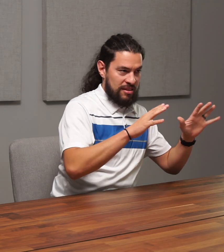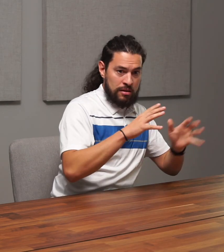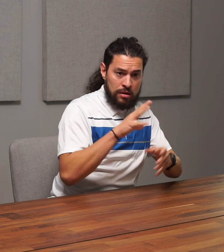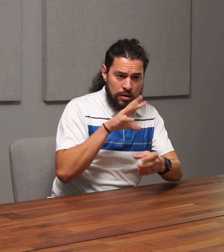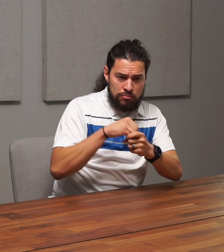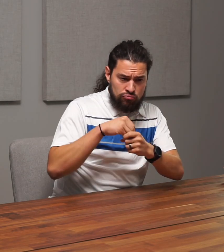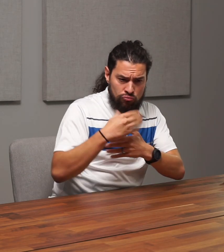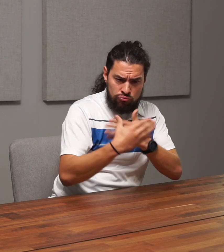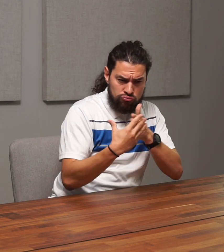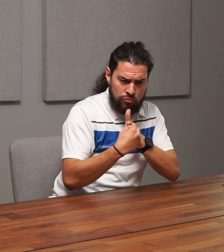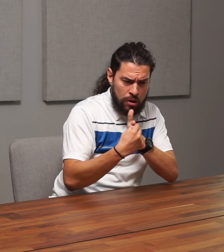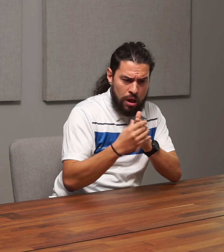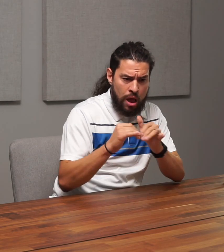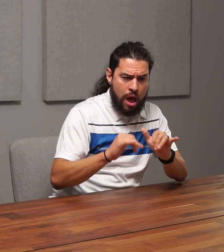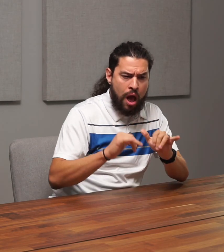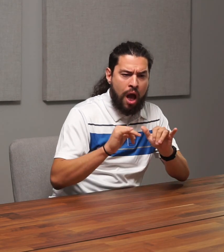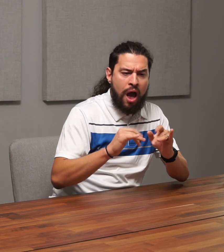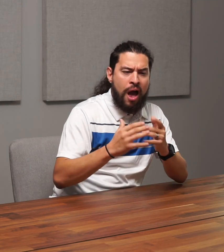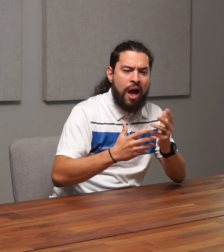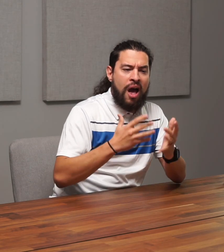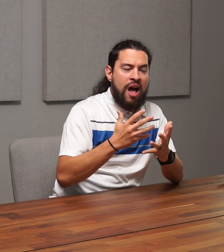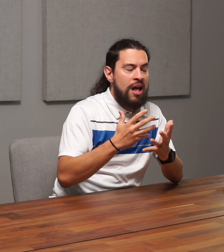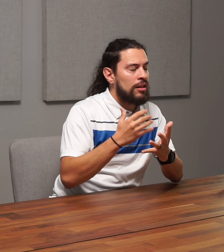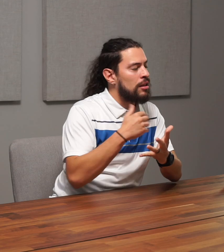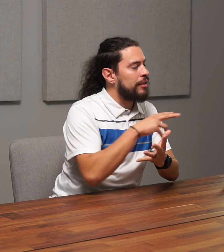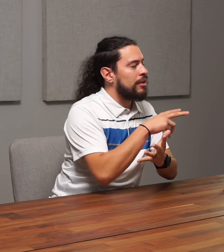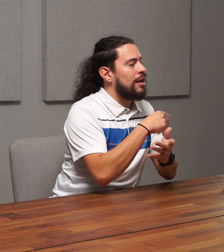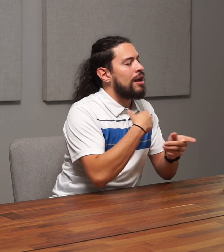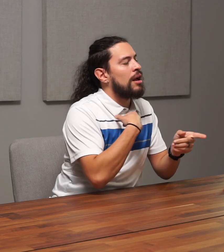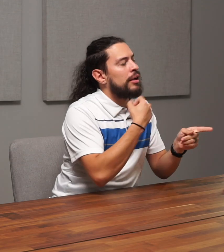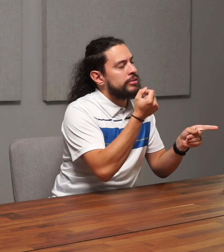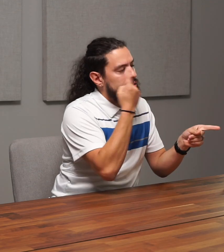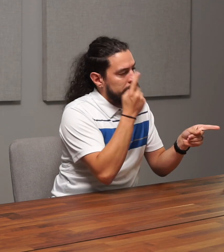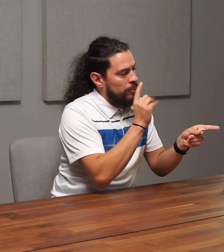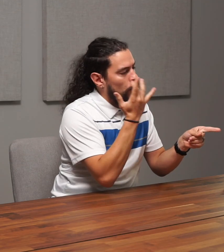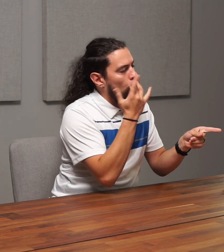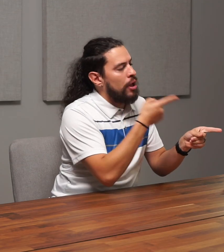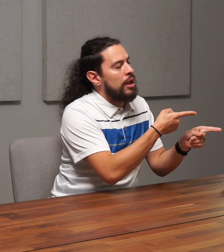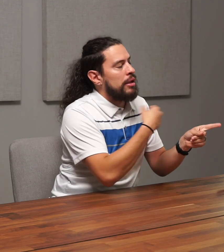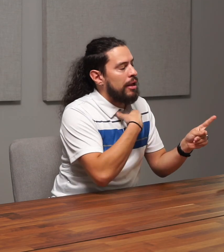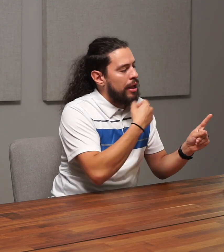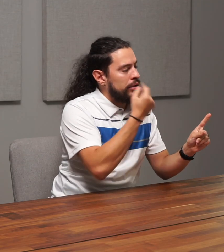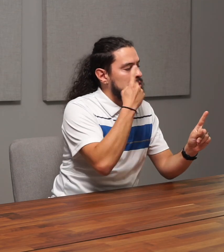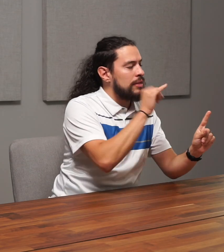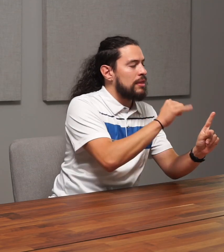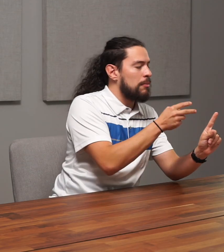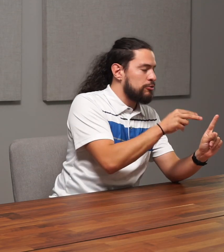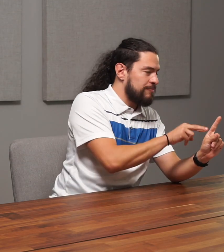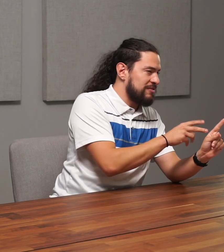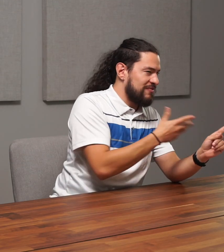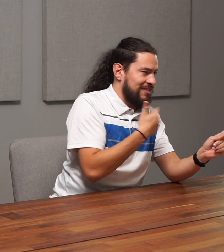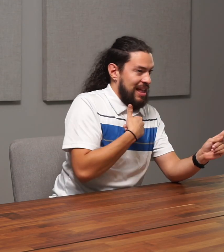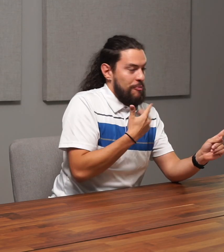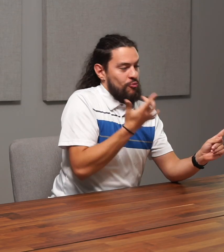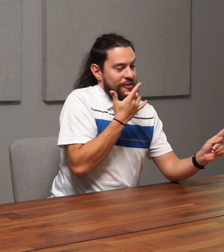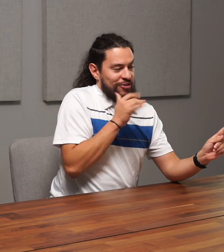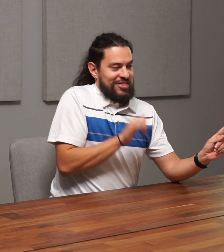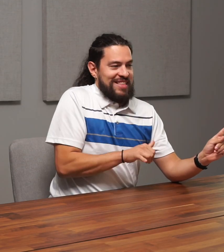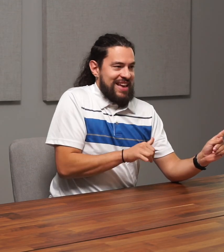and you know that's not what I'm feeling when I encounter the deaf community you'll definitely start to understand why I'm suggesting that and there's definitely a